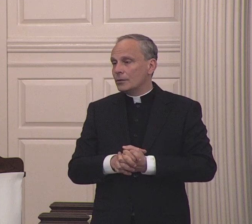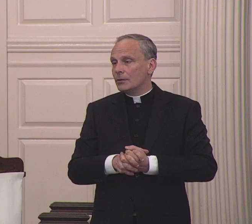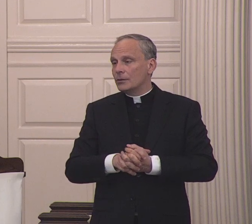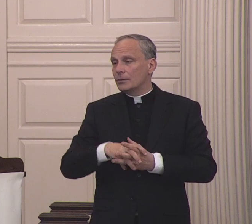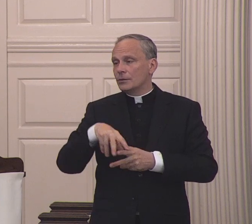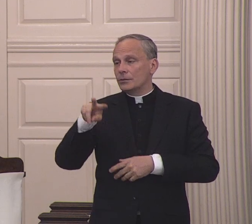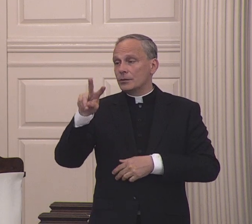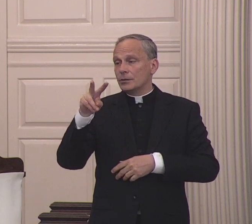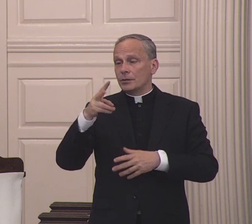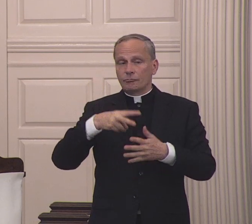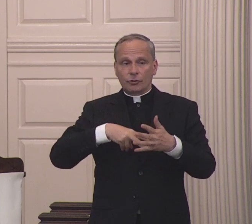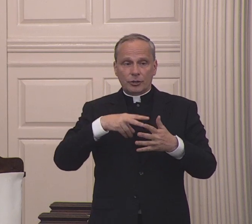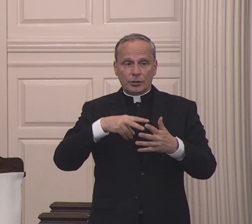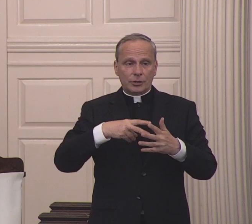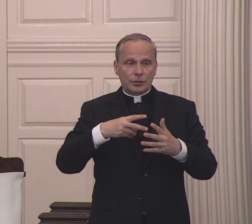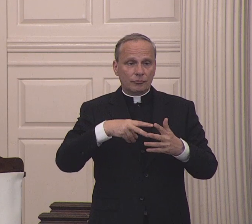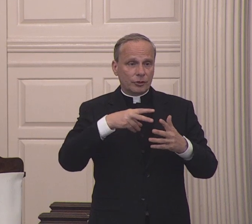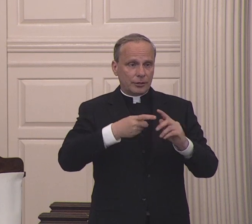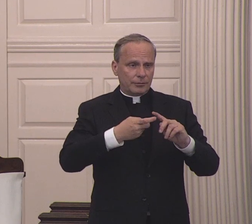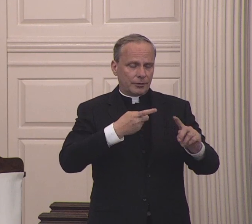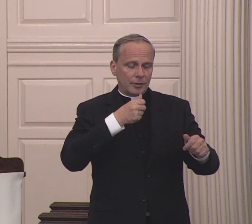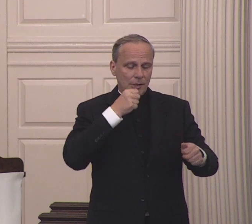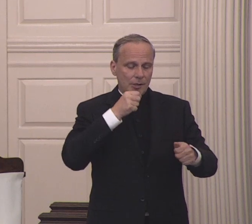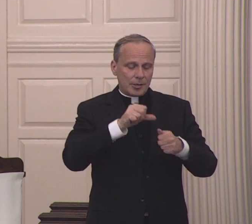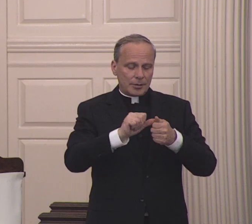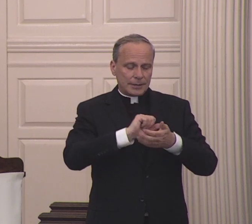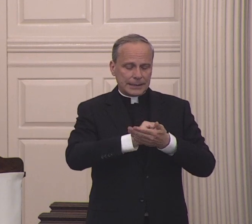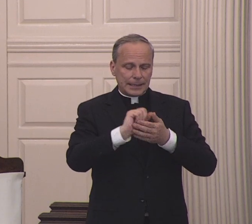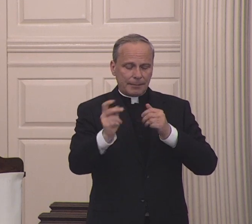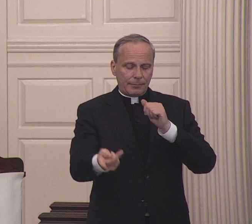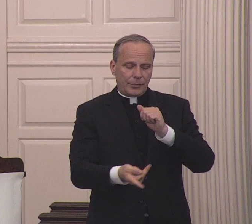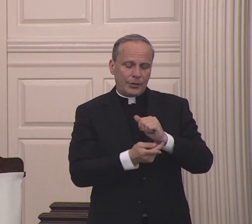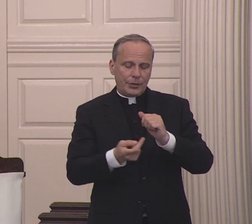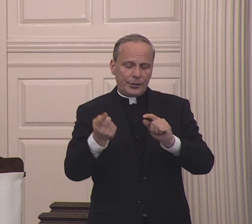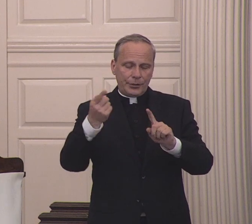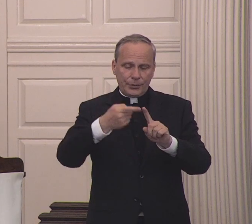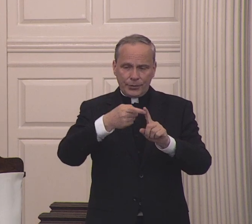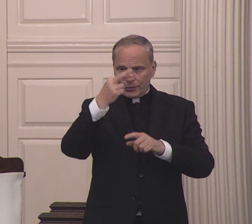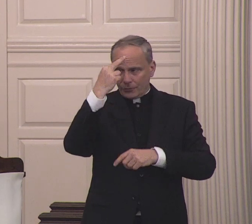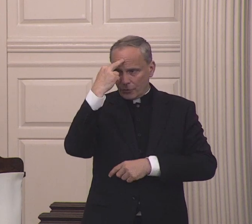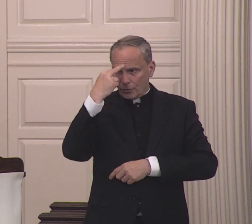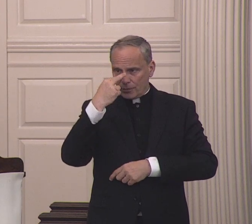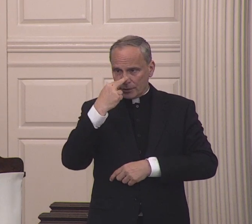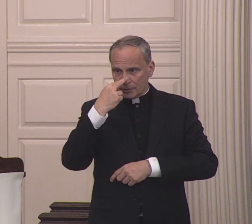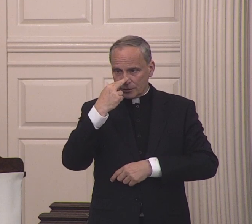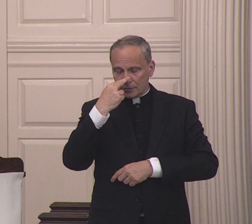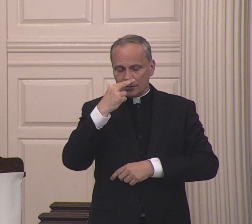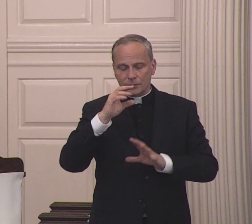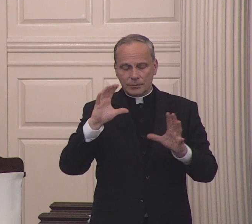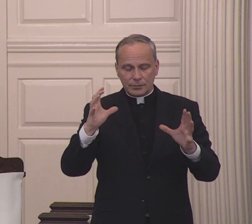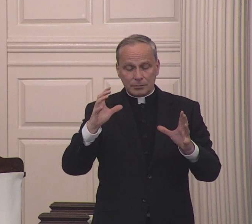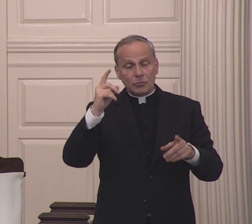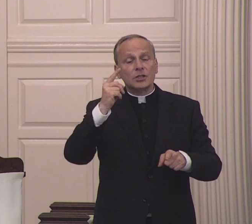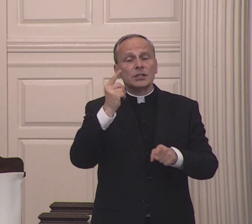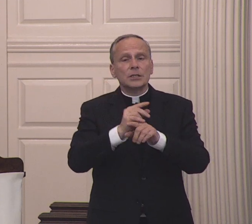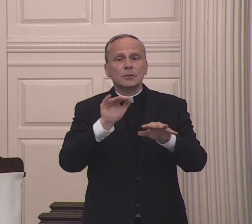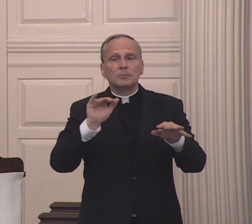The second reading is a reading from the letter of St. Paul to the Romans. Brothers and sisters,